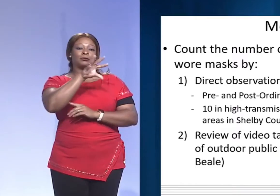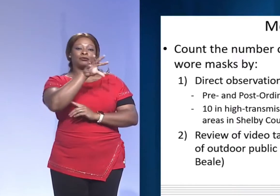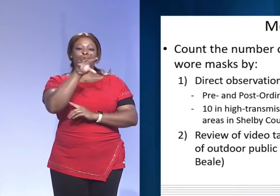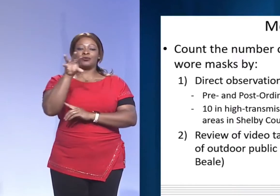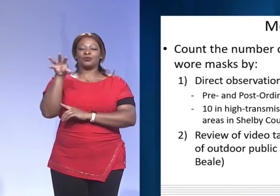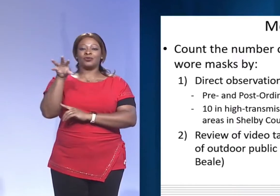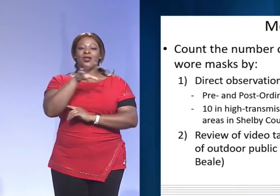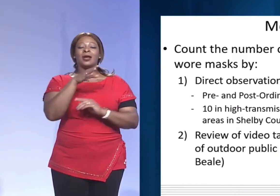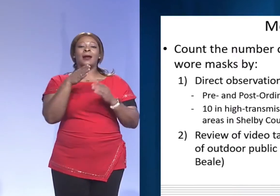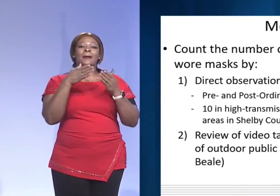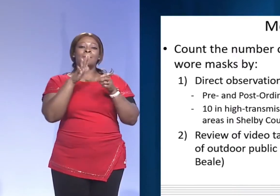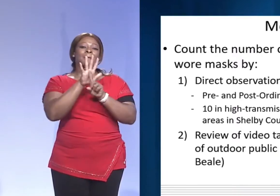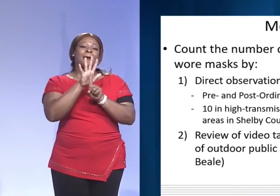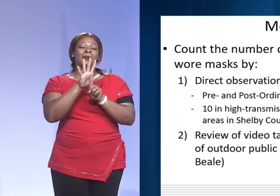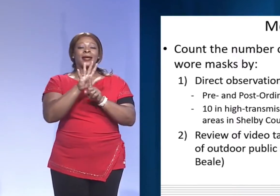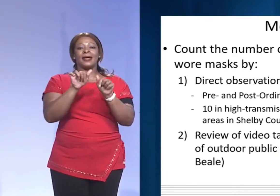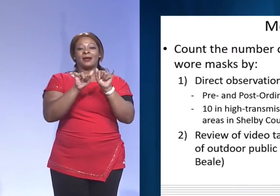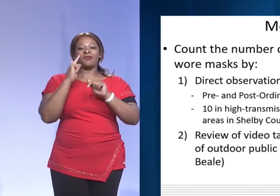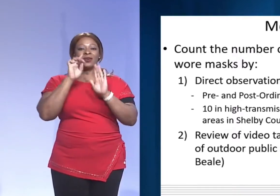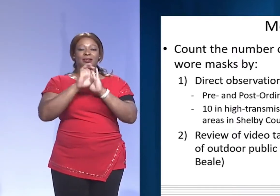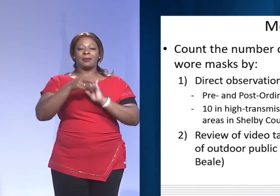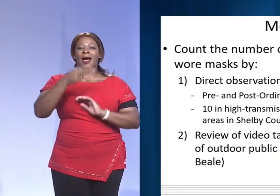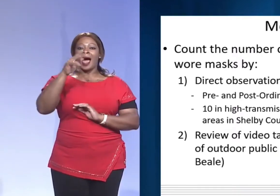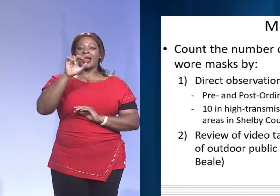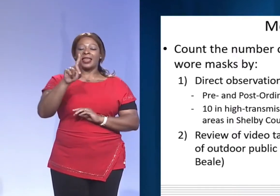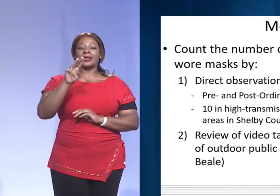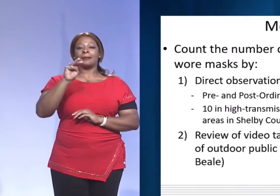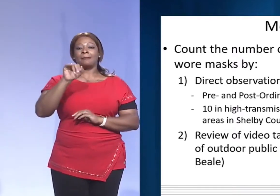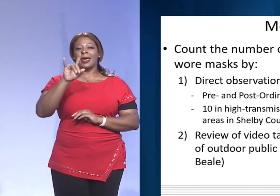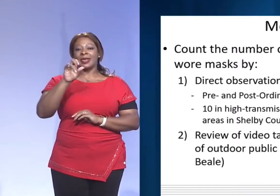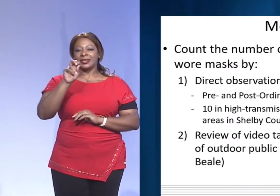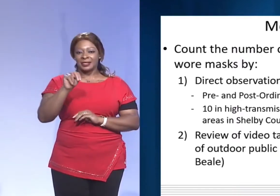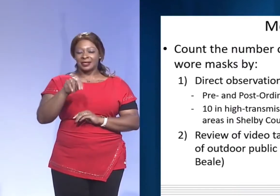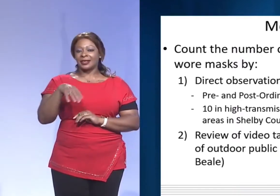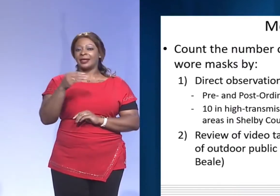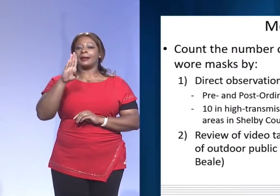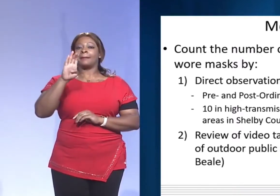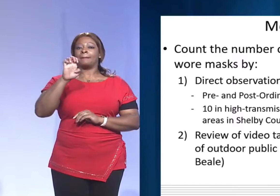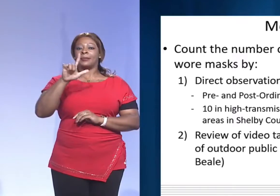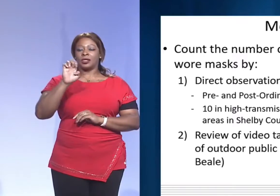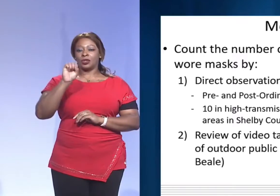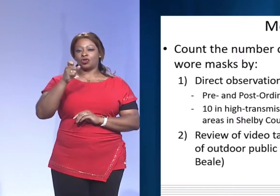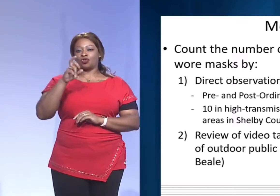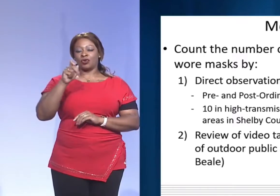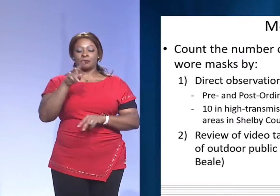popular outdoor areas such as Highland Avenue, Madison Avenue, and Beale Street.